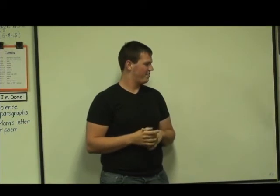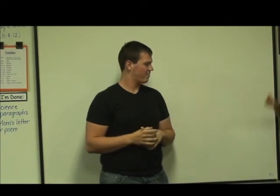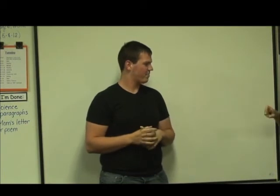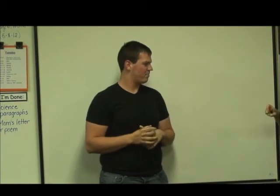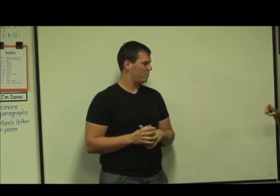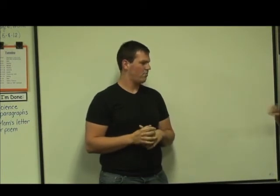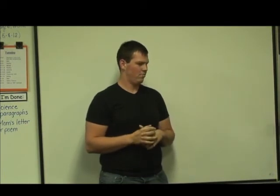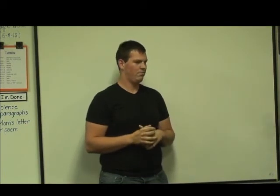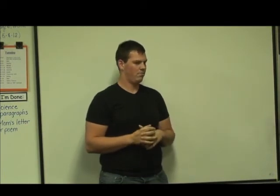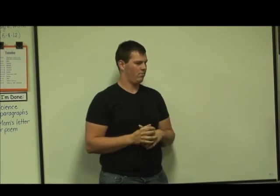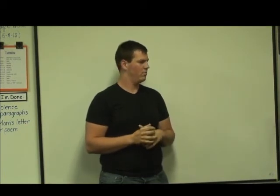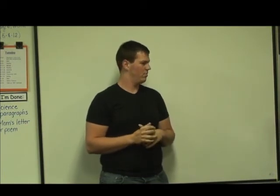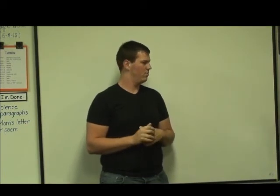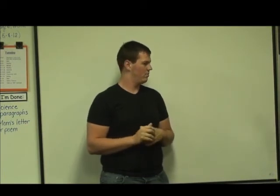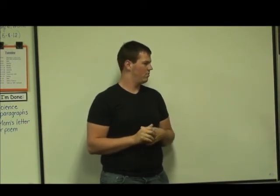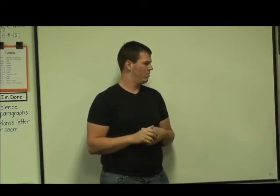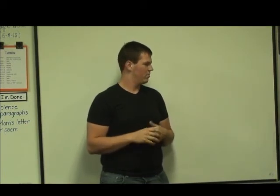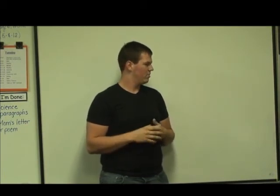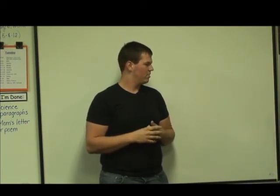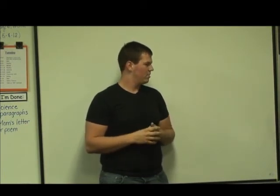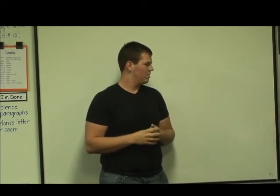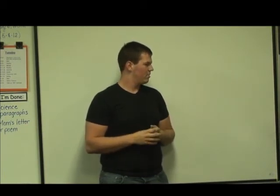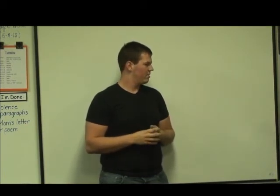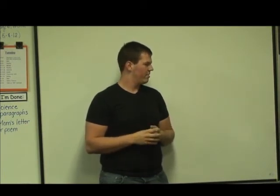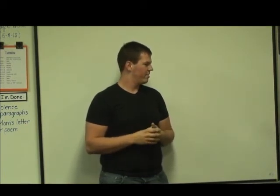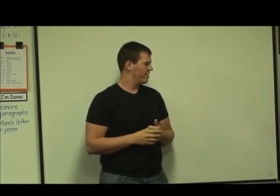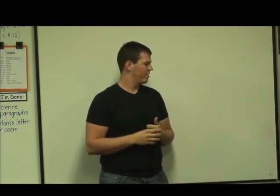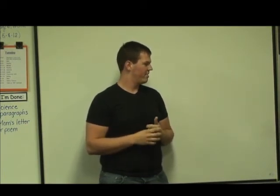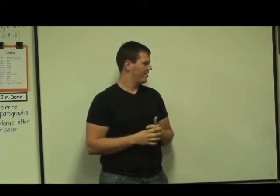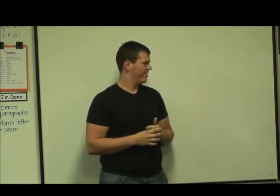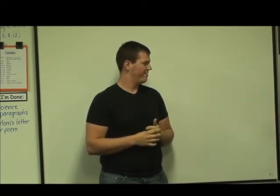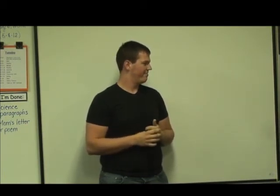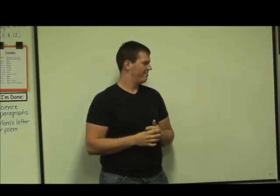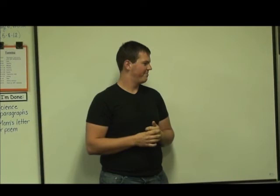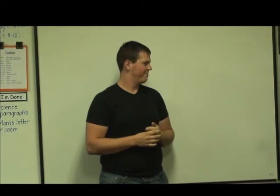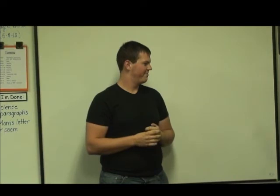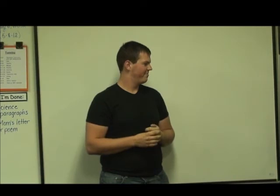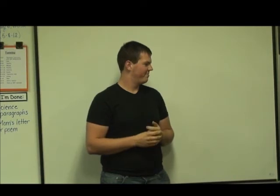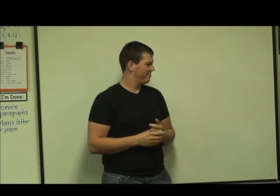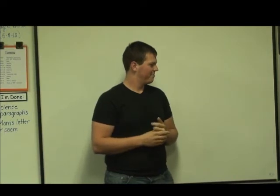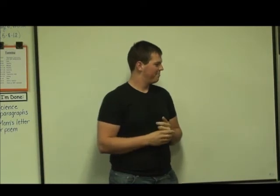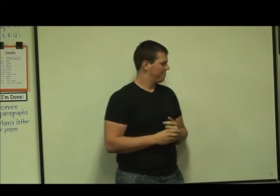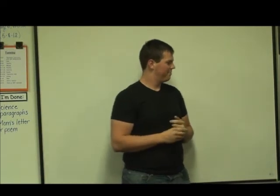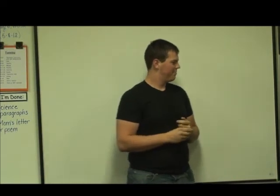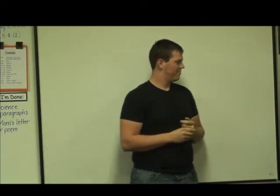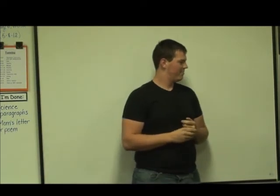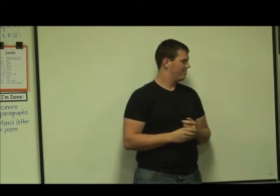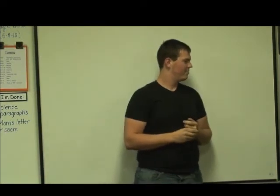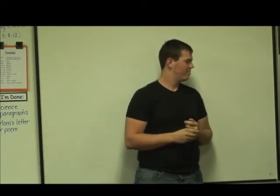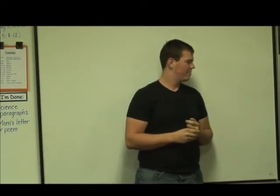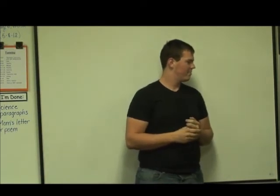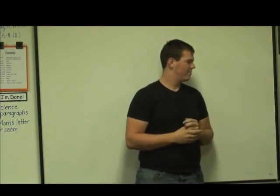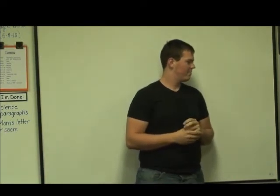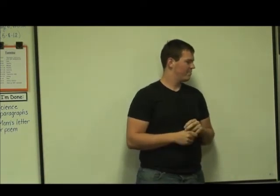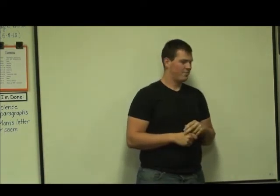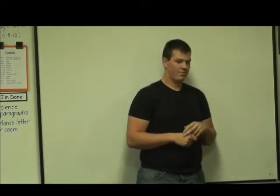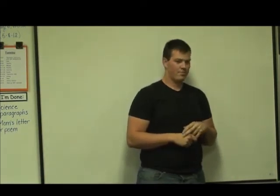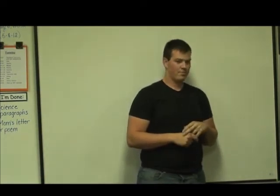ask him about, like, what he signed, what he explained? Any of the signs that you missed?